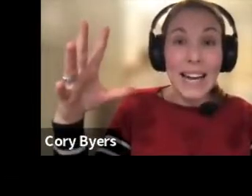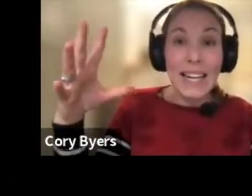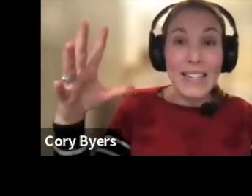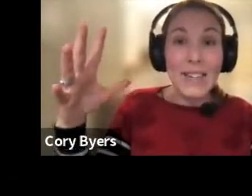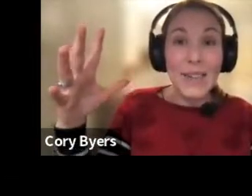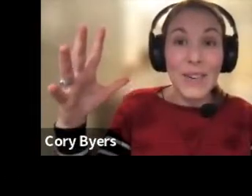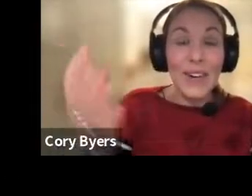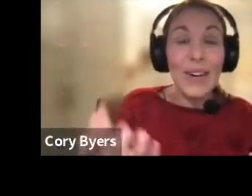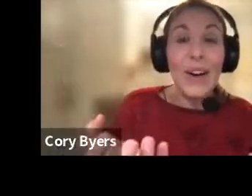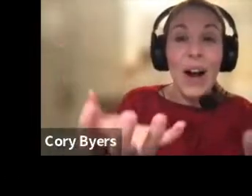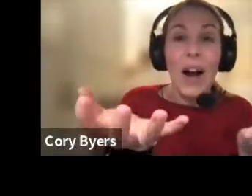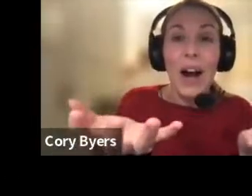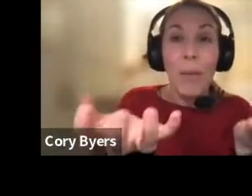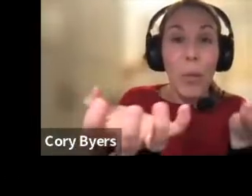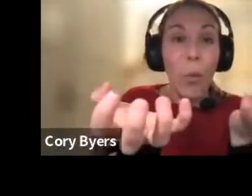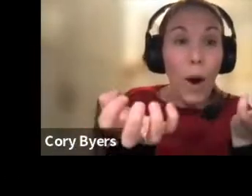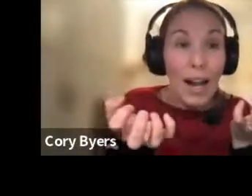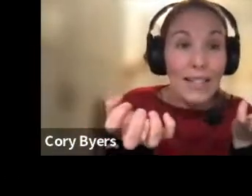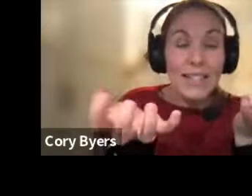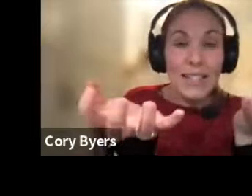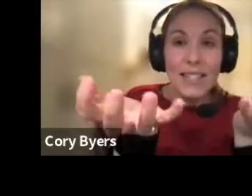big dinosaur.